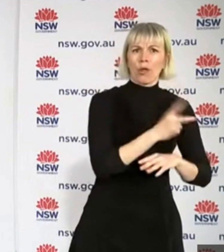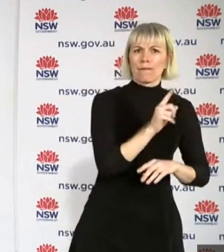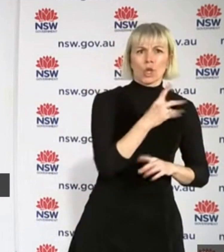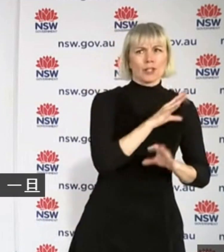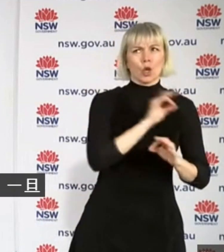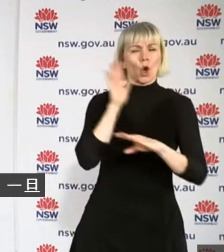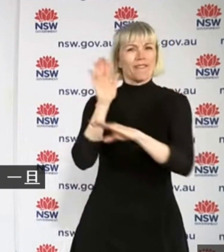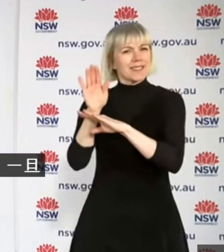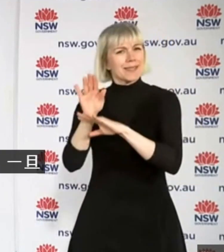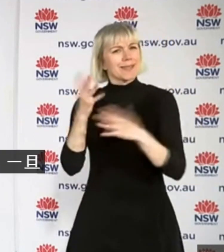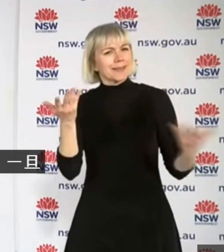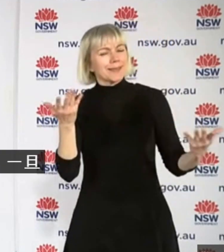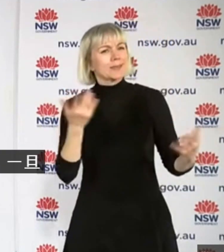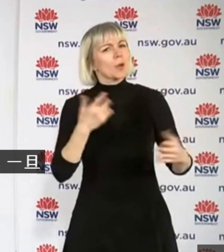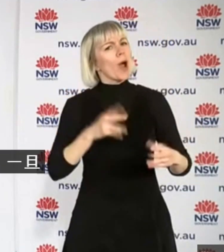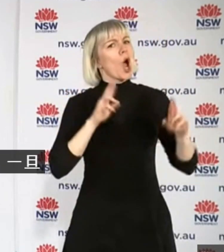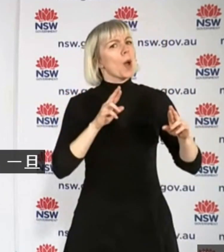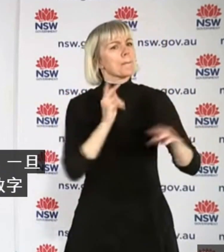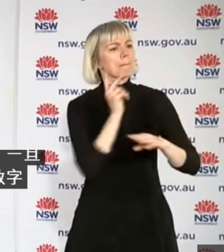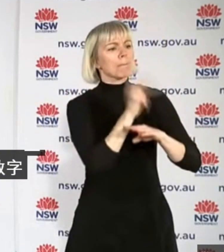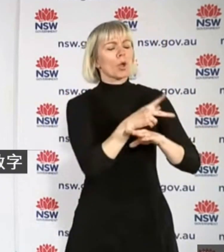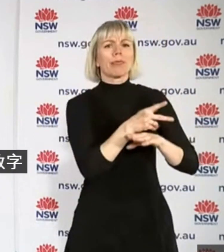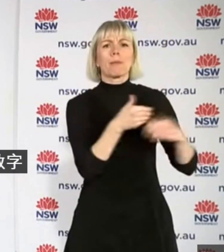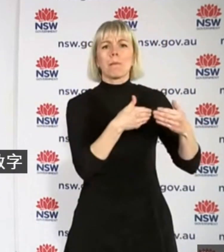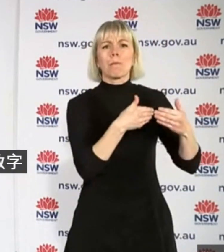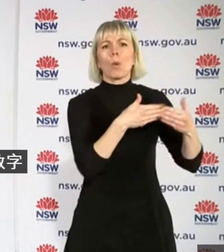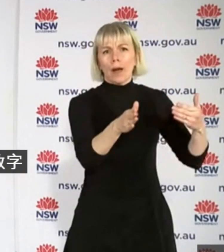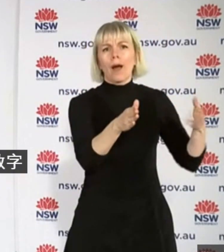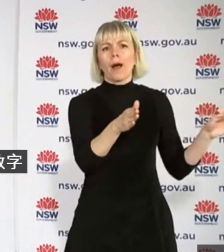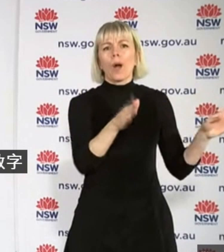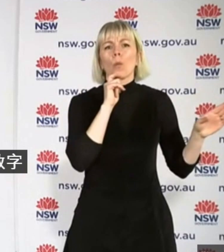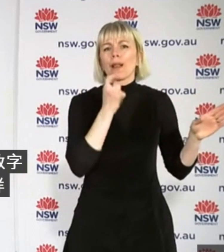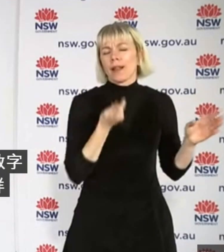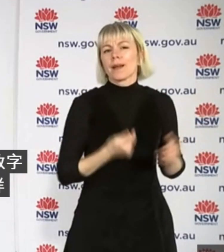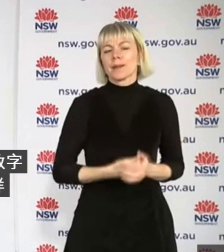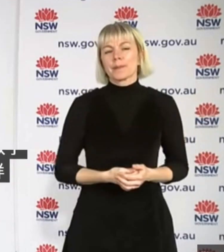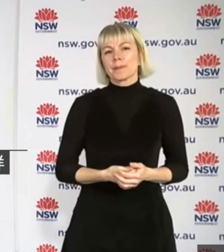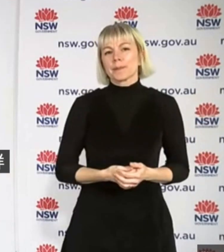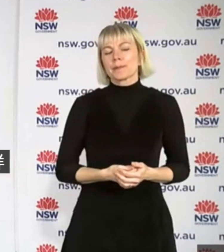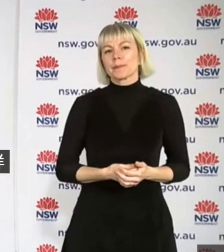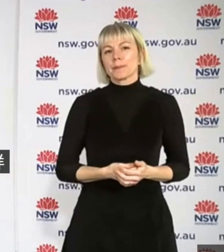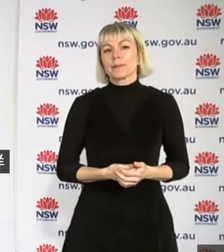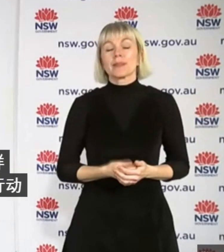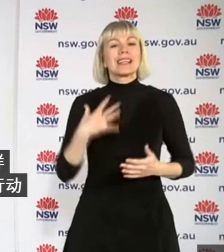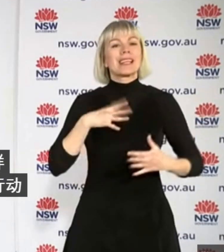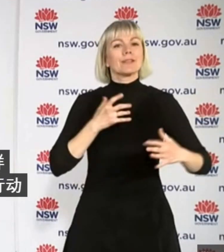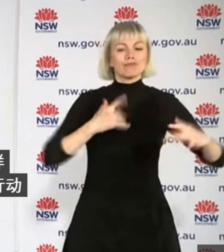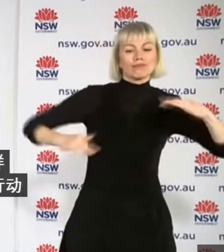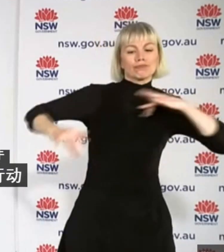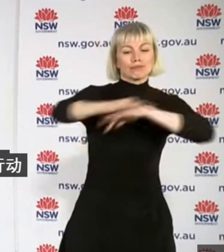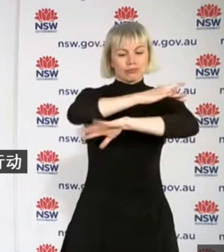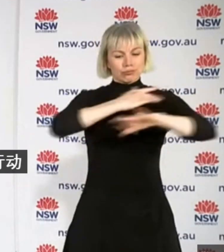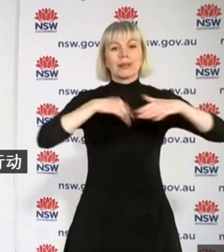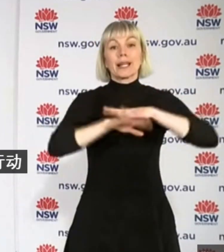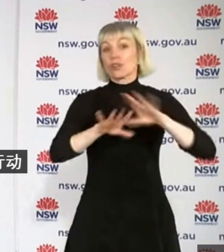together once we get to those double dose figures, and that we'll be able to, as one nation, move freely within our own country,